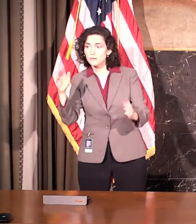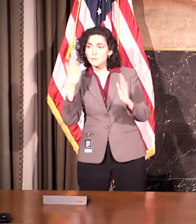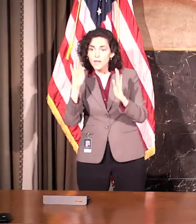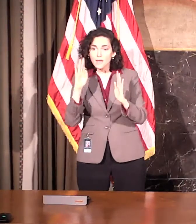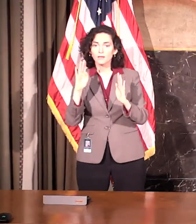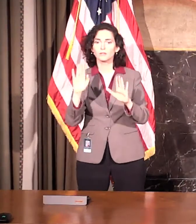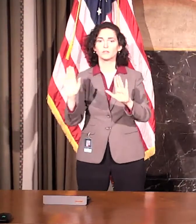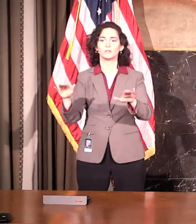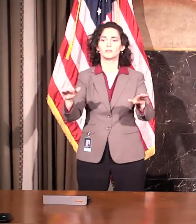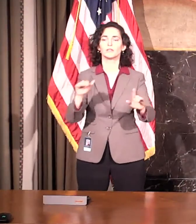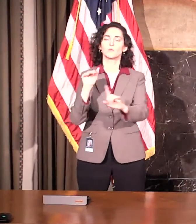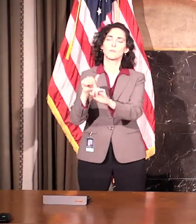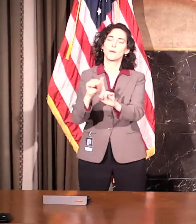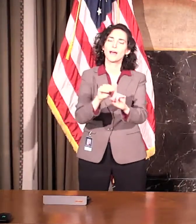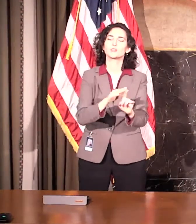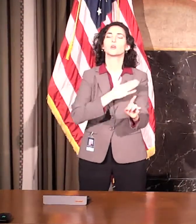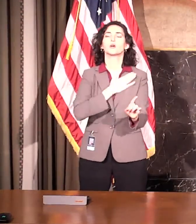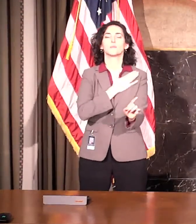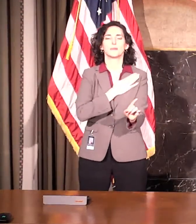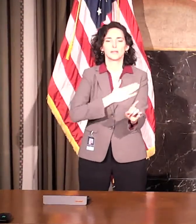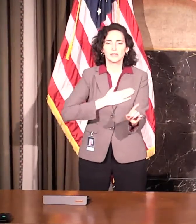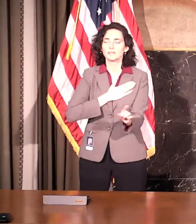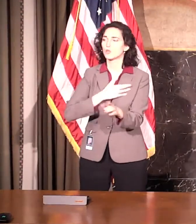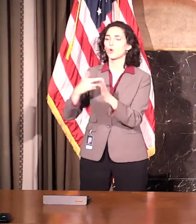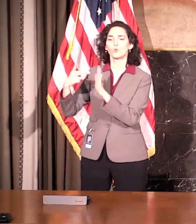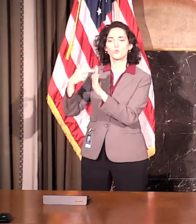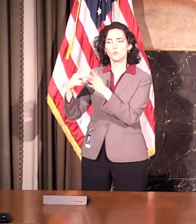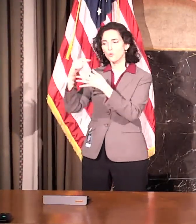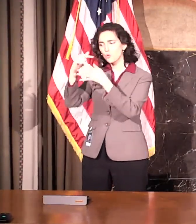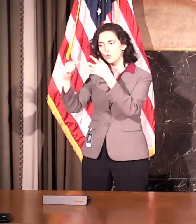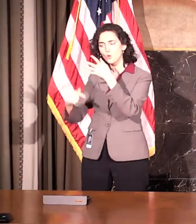to follow our public health measures to